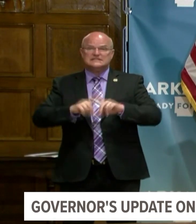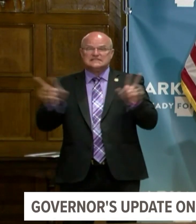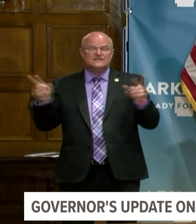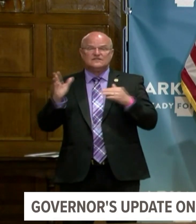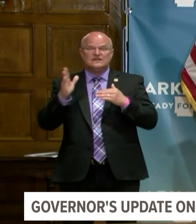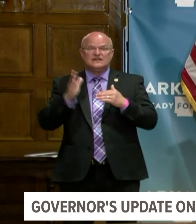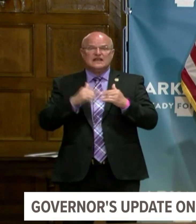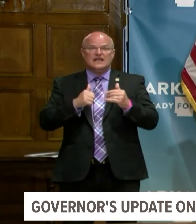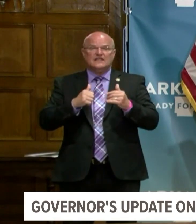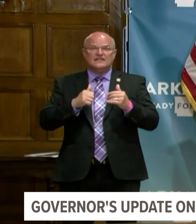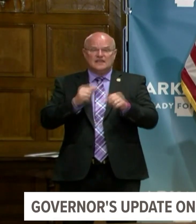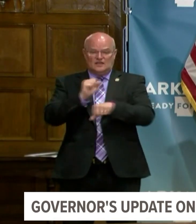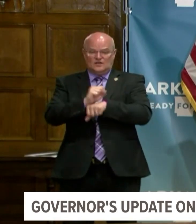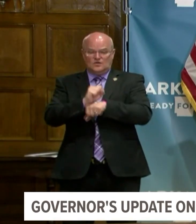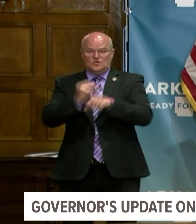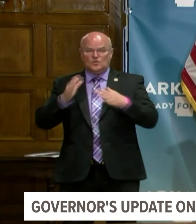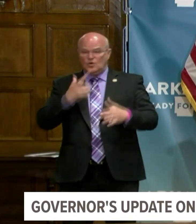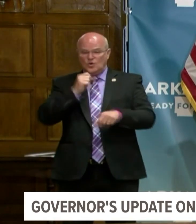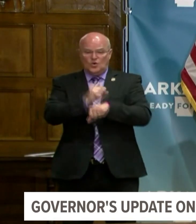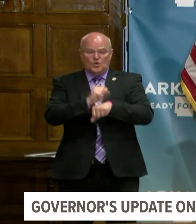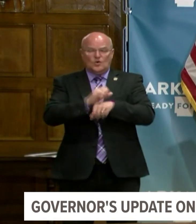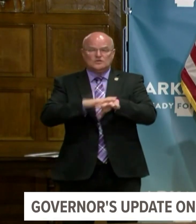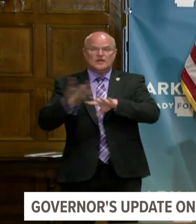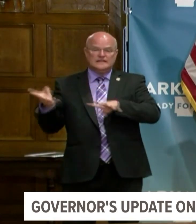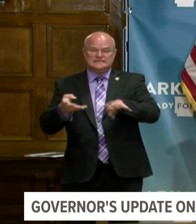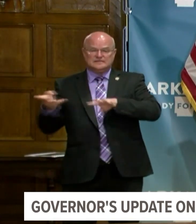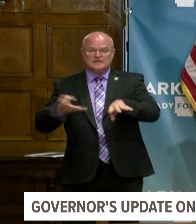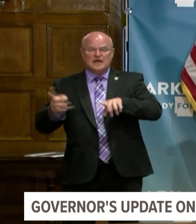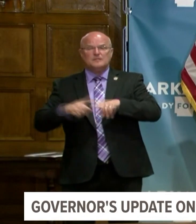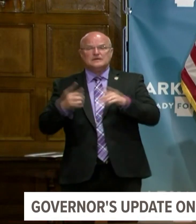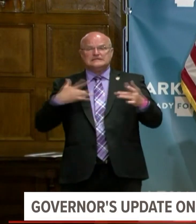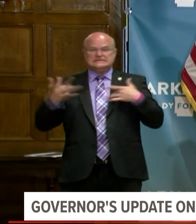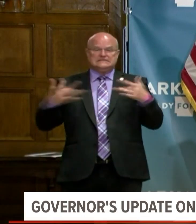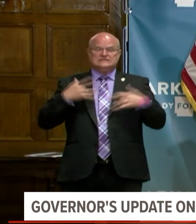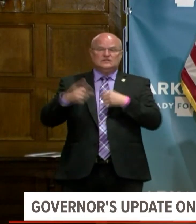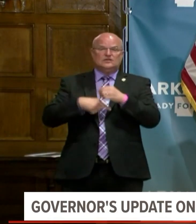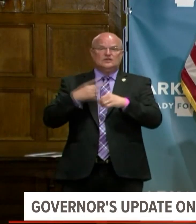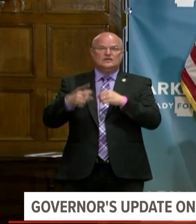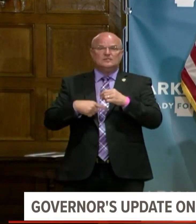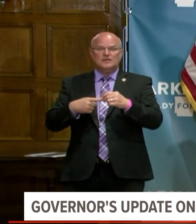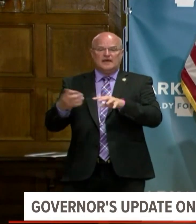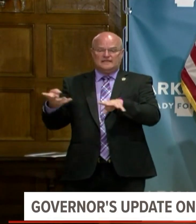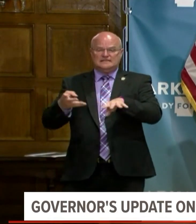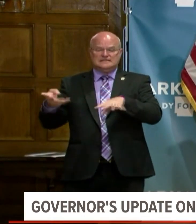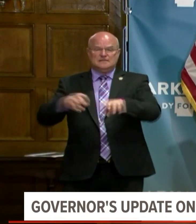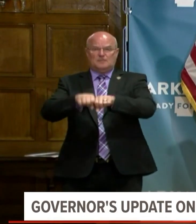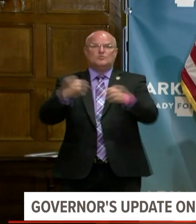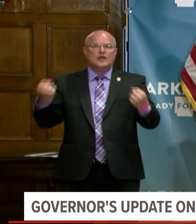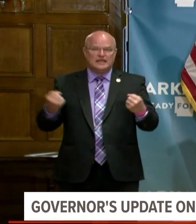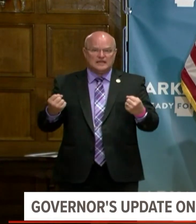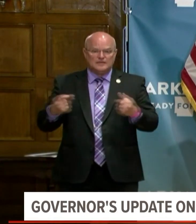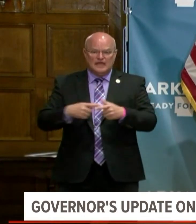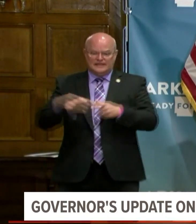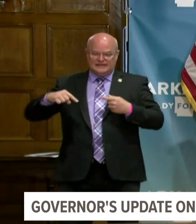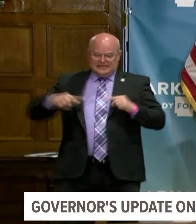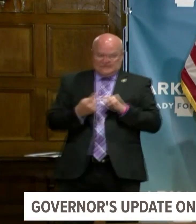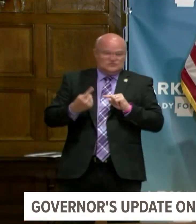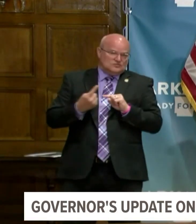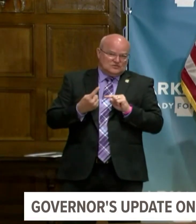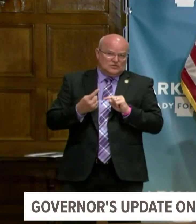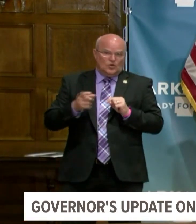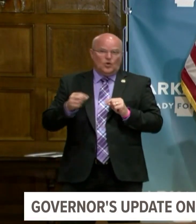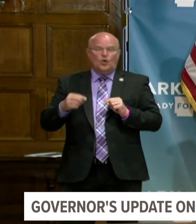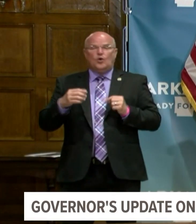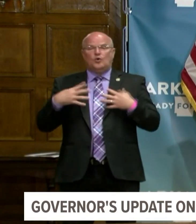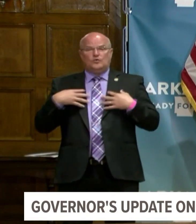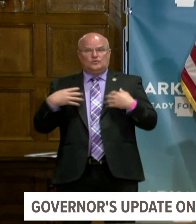different than a worker who works on an assembly line but's worried about the assembly line breaking up and them getting injured.